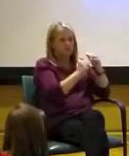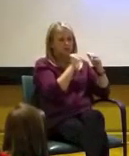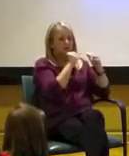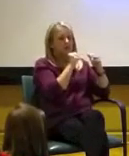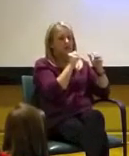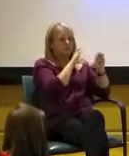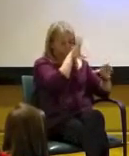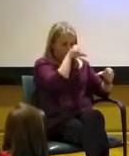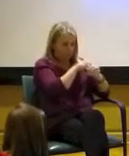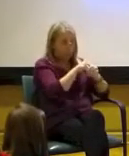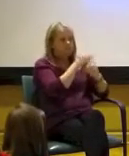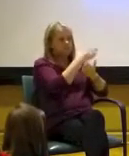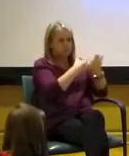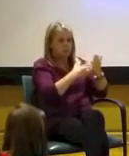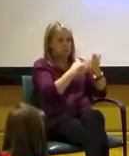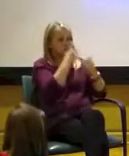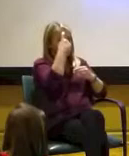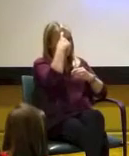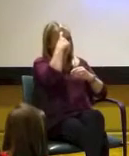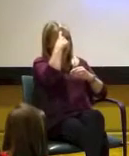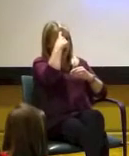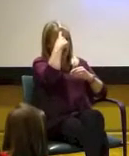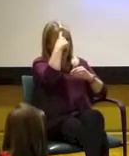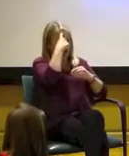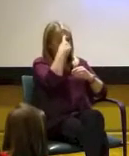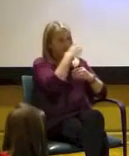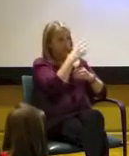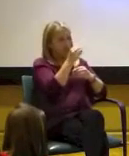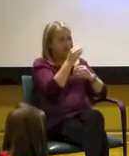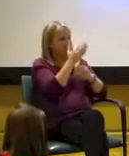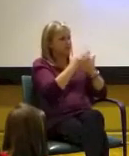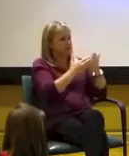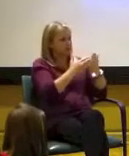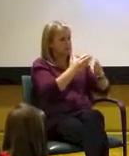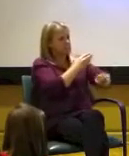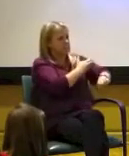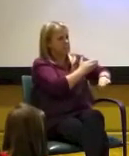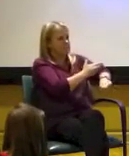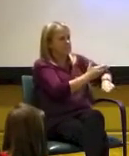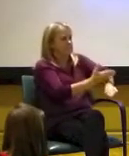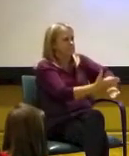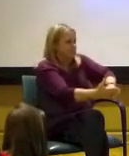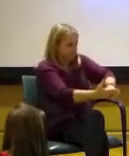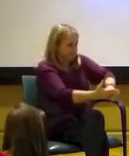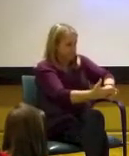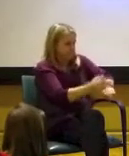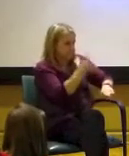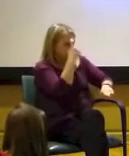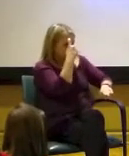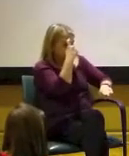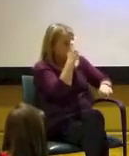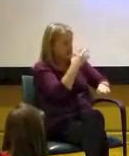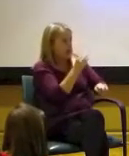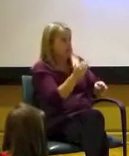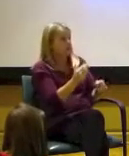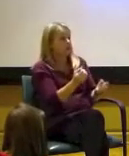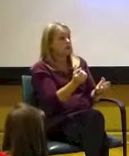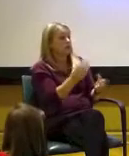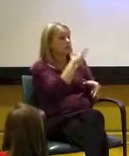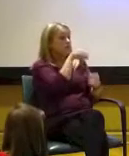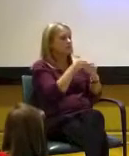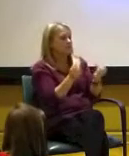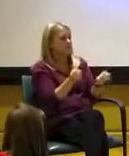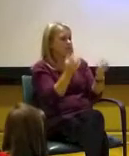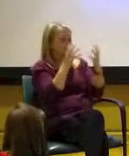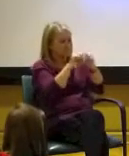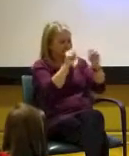involve some neurological elements, and deterioration may occur. And it involves multiple systems,